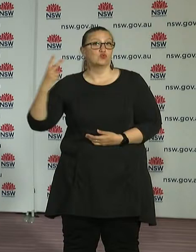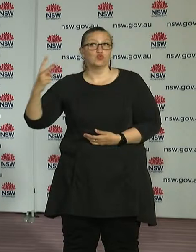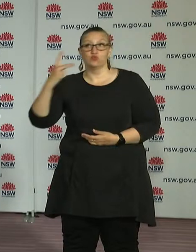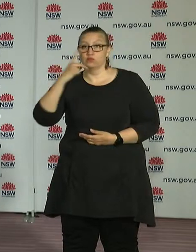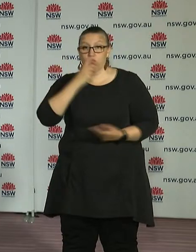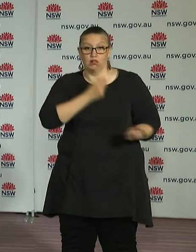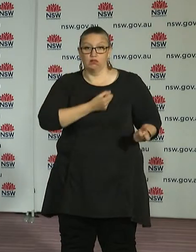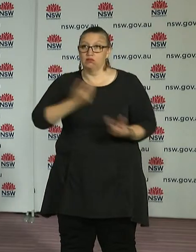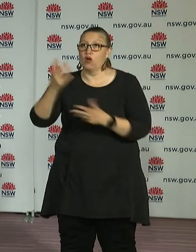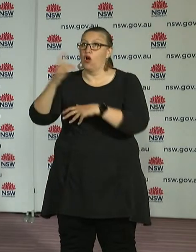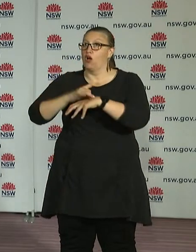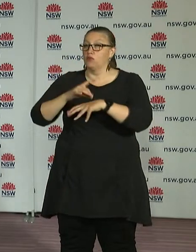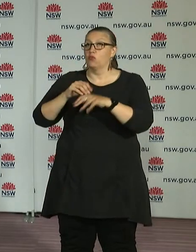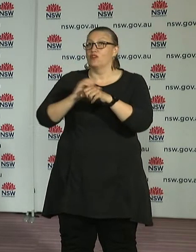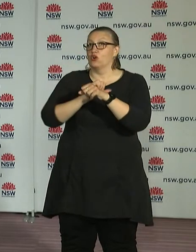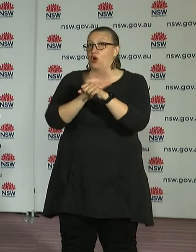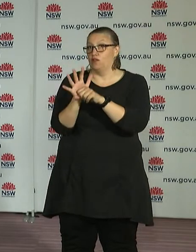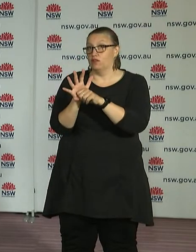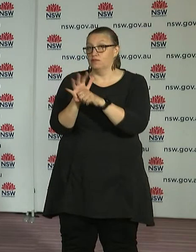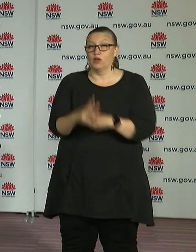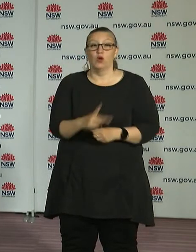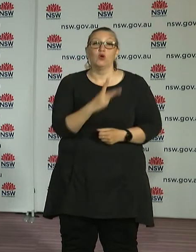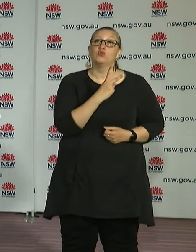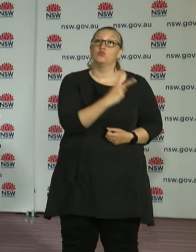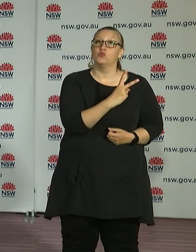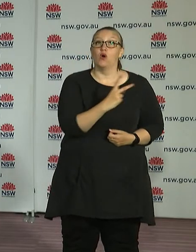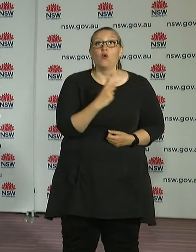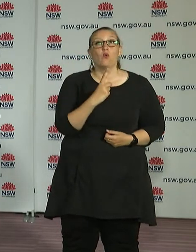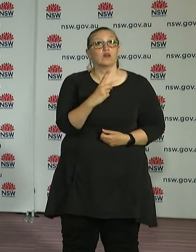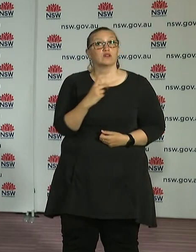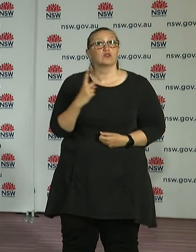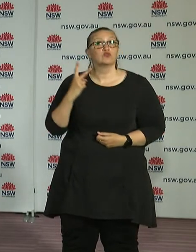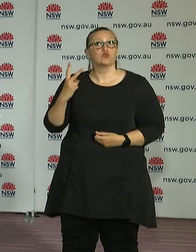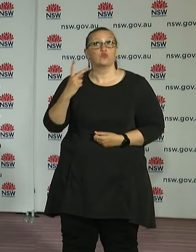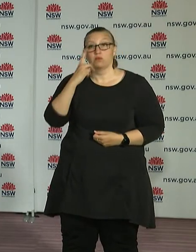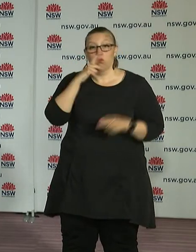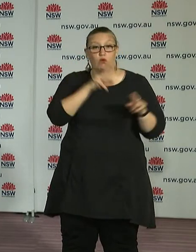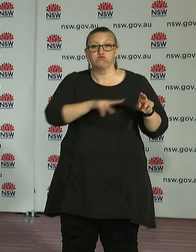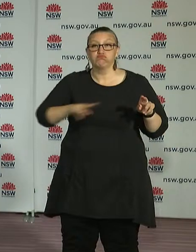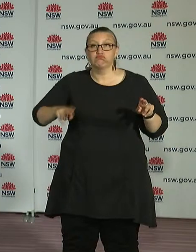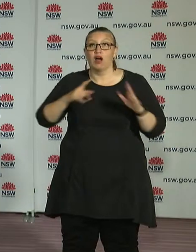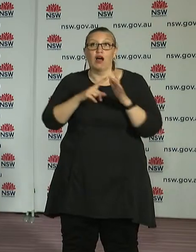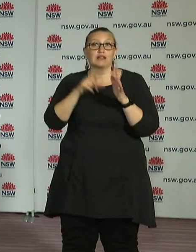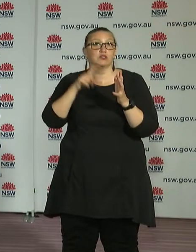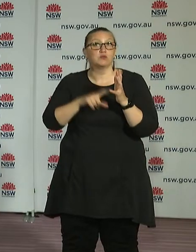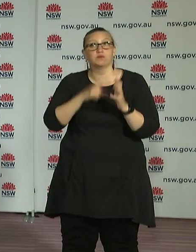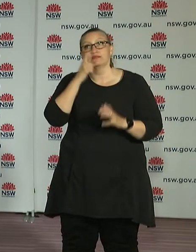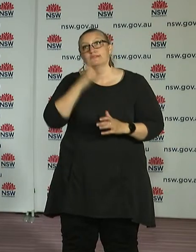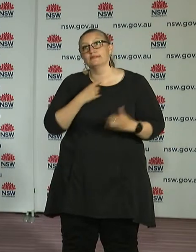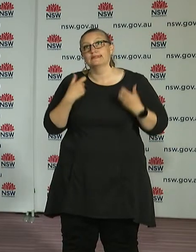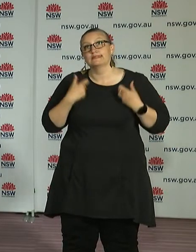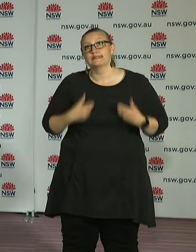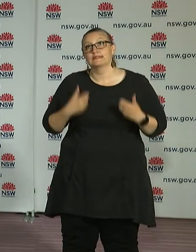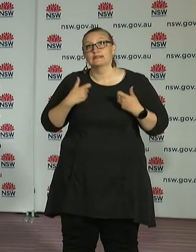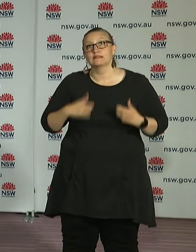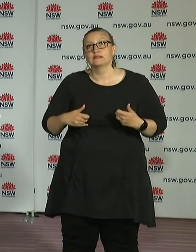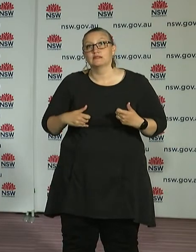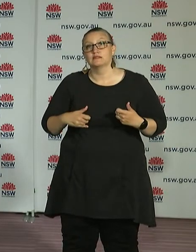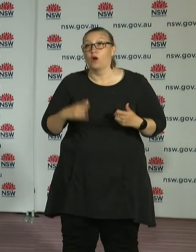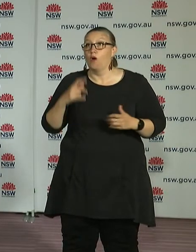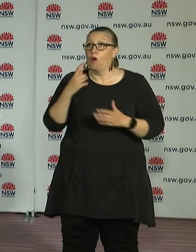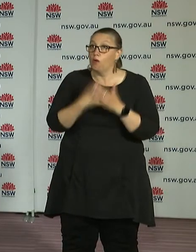with 212 people in intensive care, and they span the age groups. In terms of the suburbs